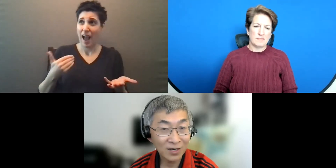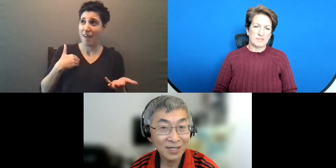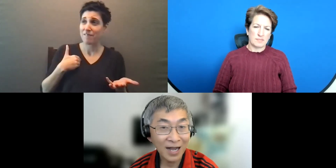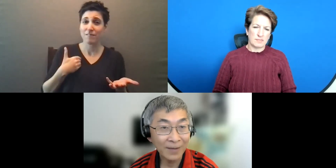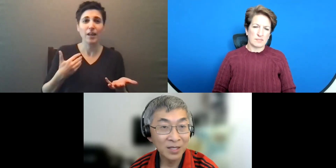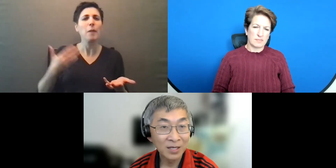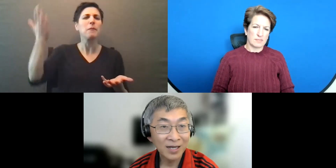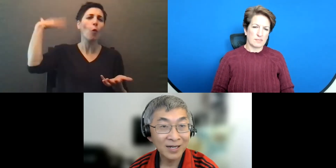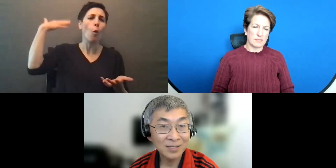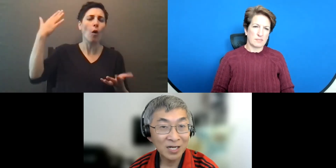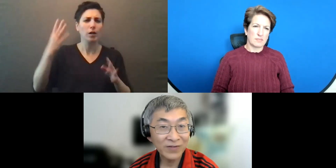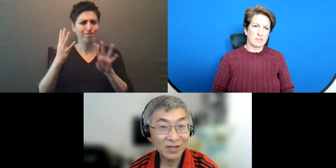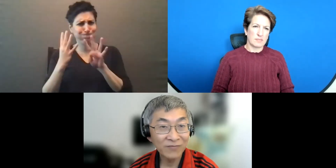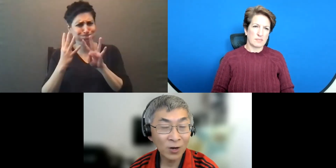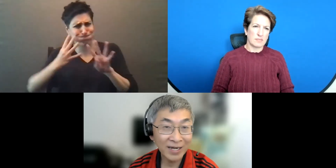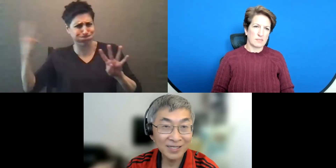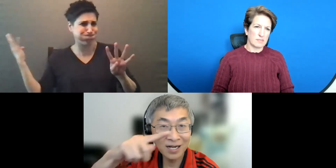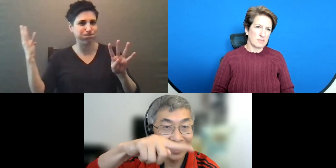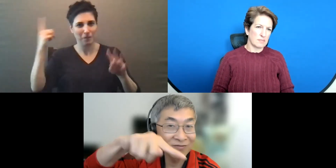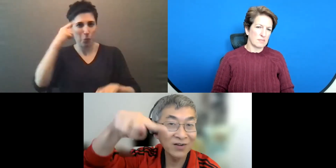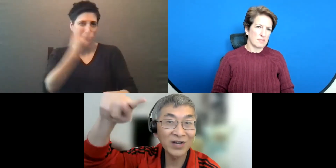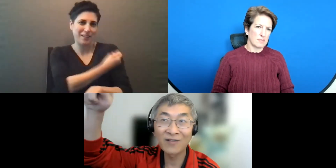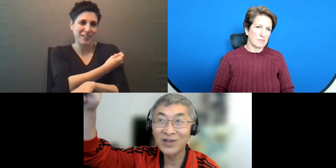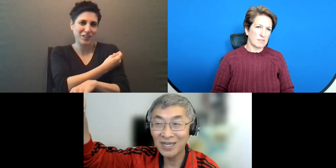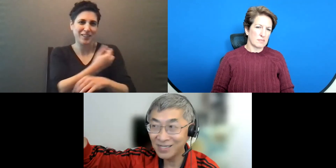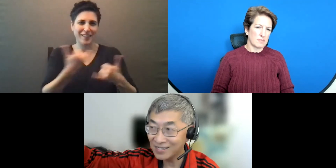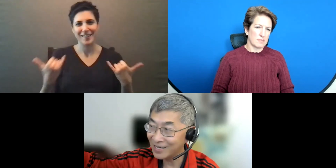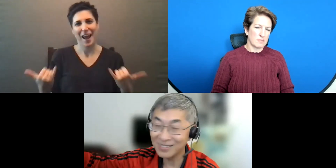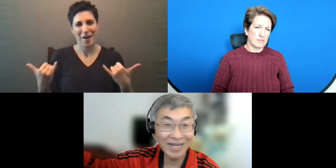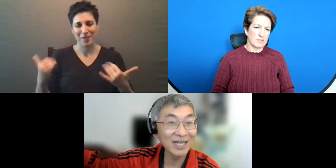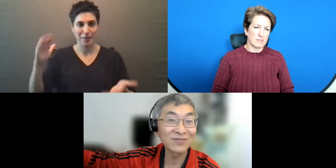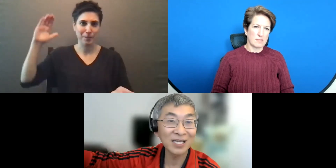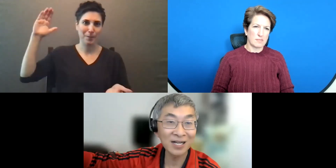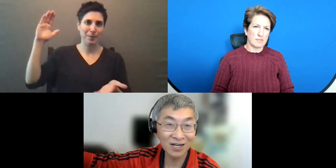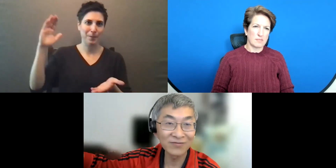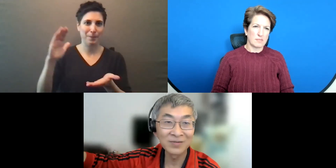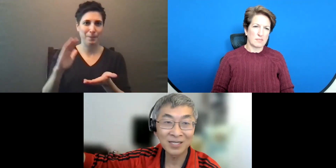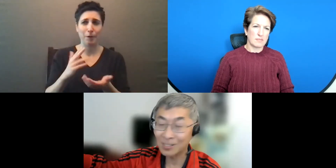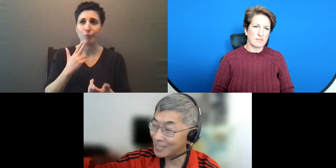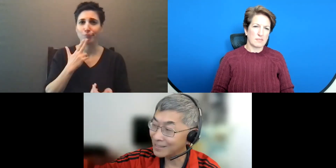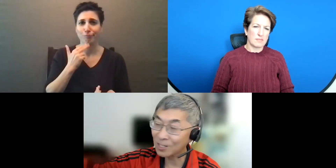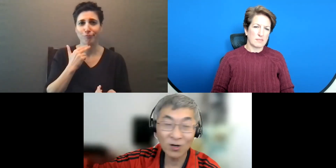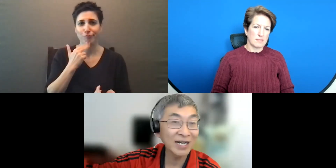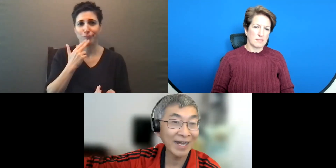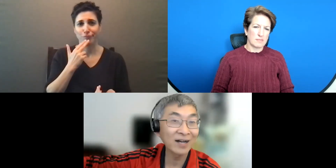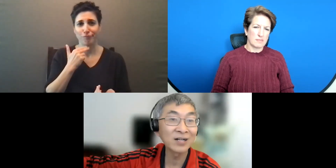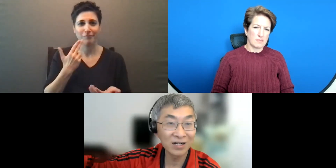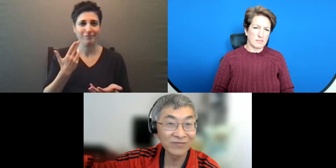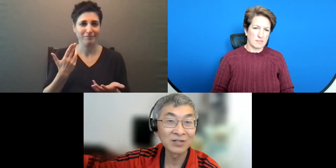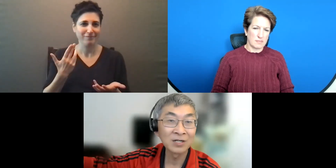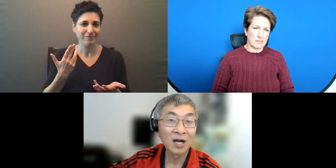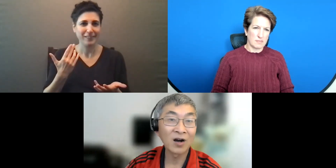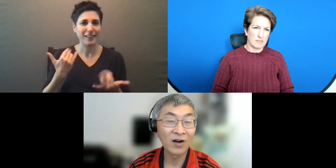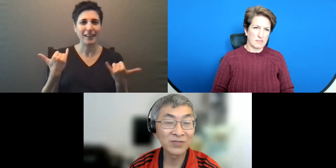It's not the time. And as a matter of fact, if you look at the curve of anything, at the end of the curve, that's called the tail